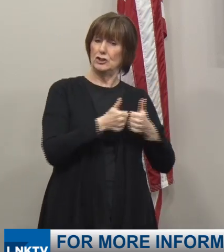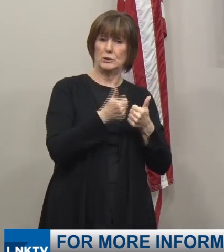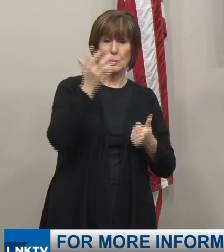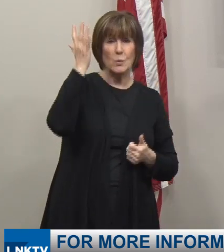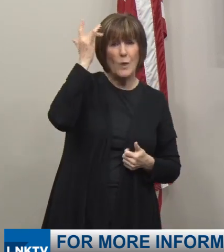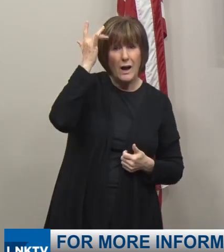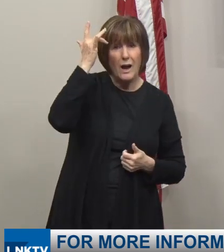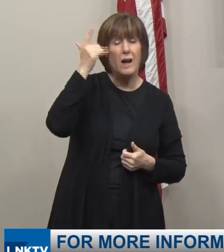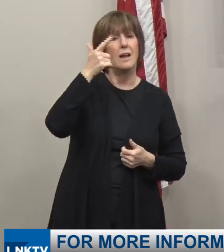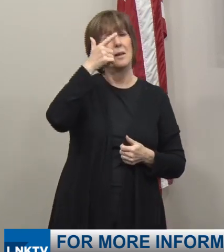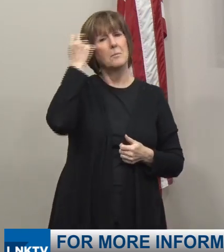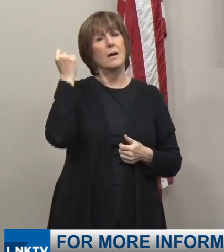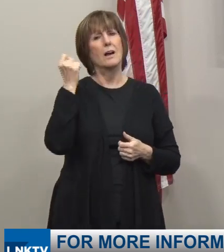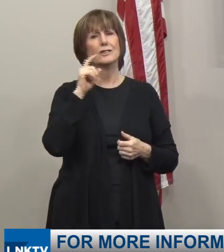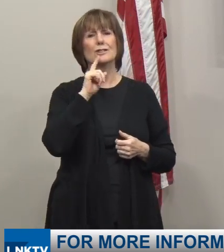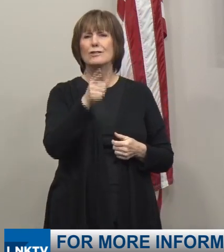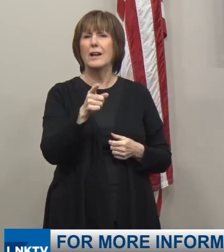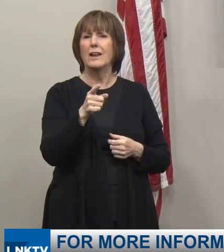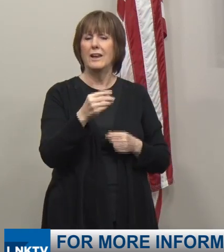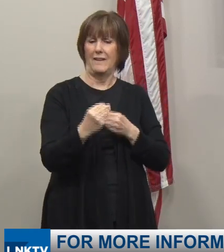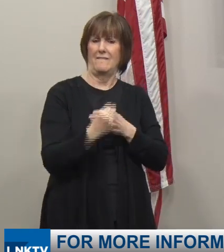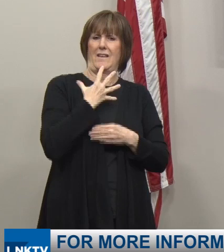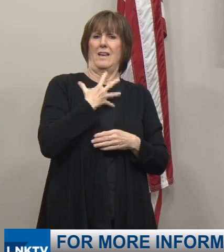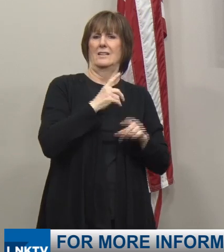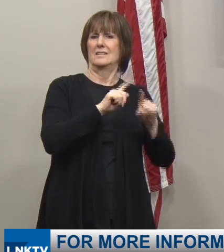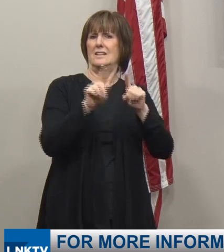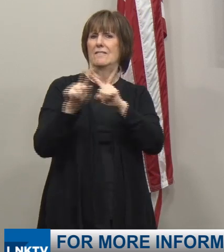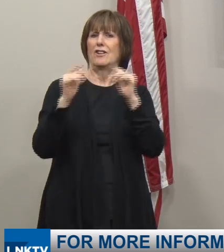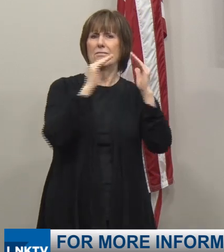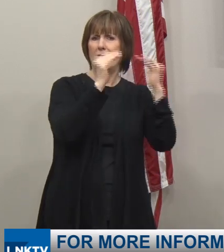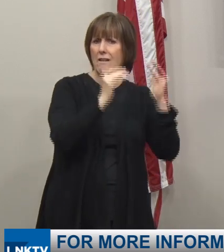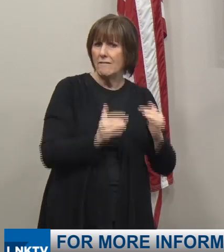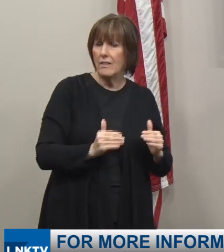that it's hitting us at multiple levels. At the public health